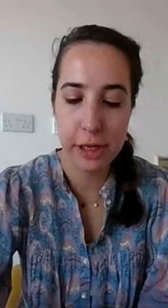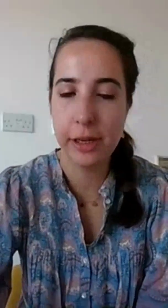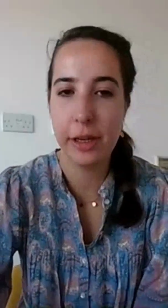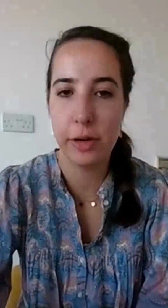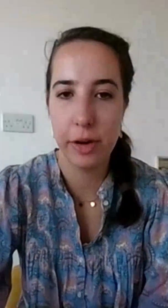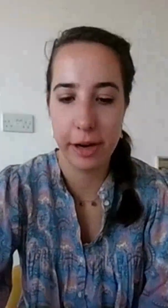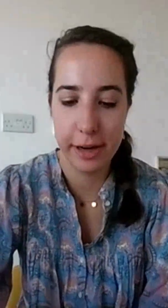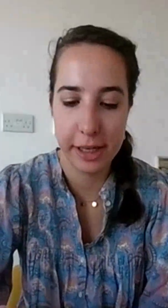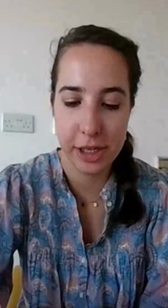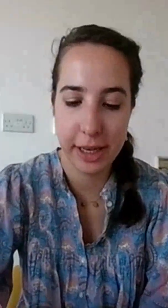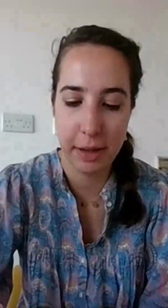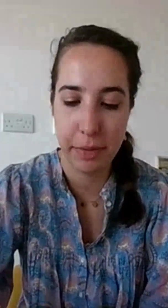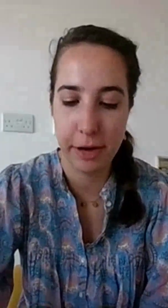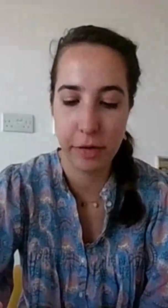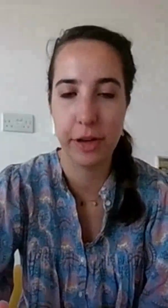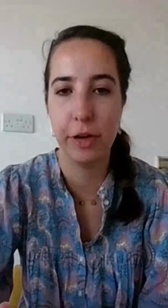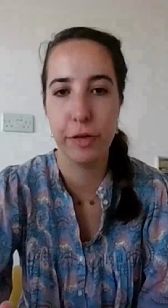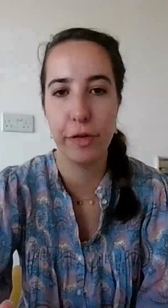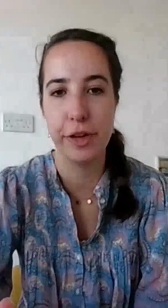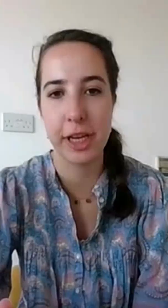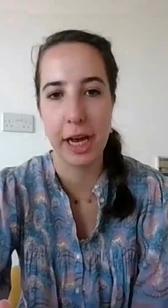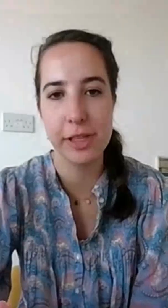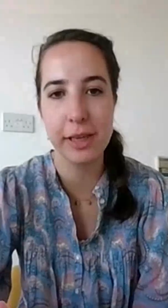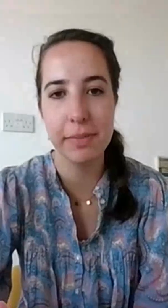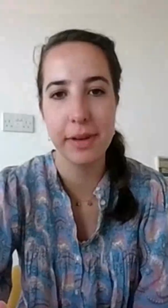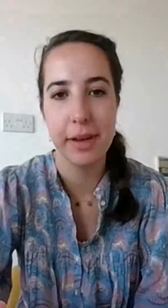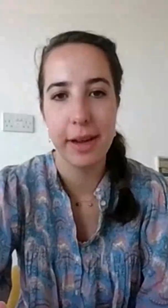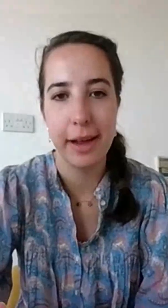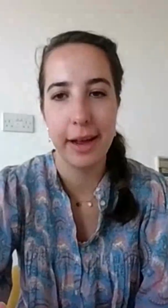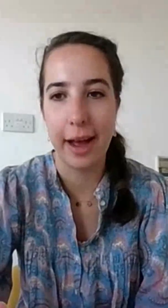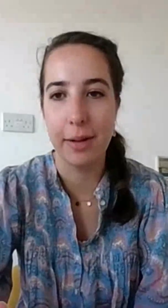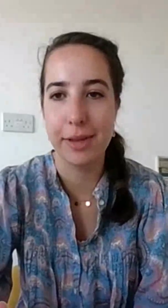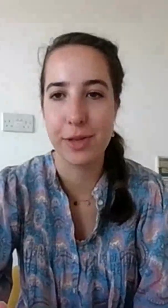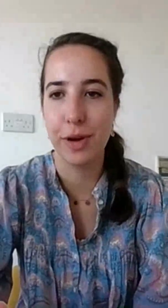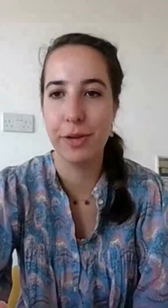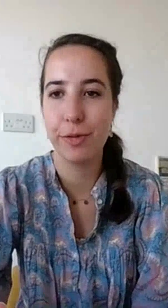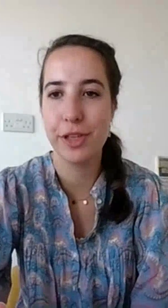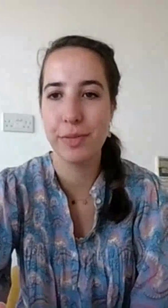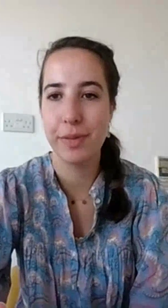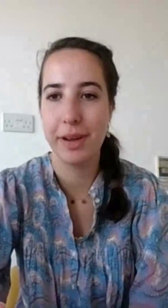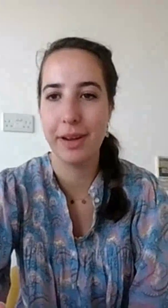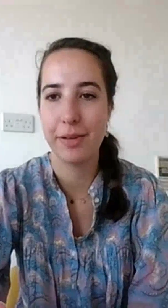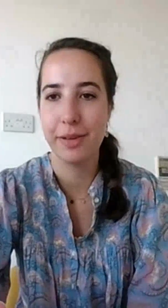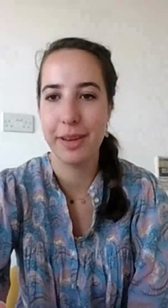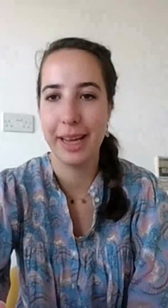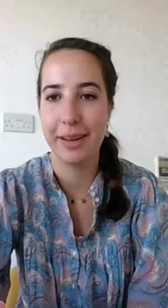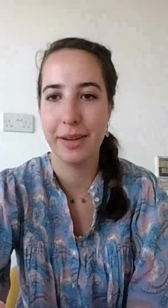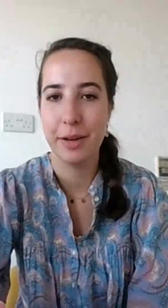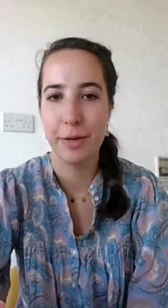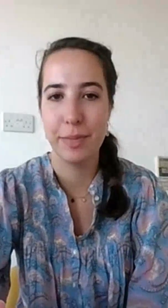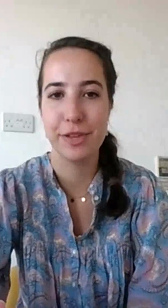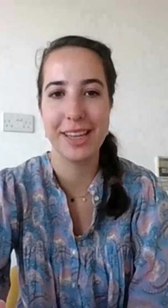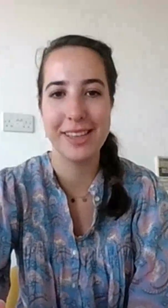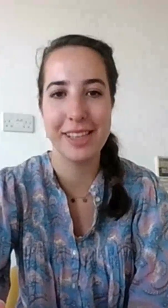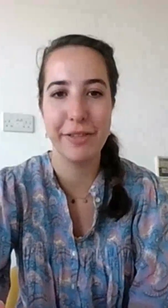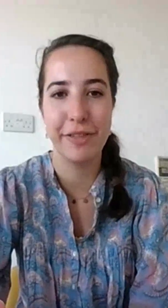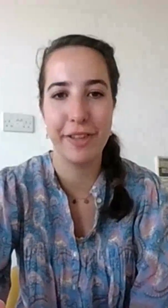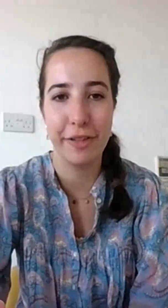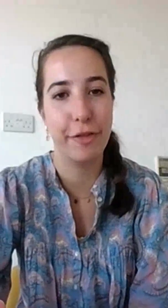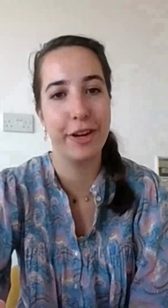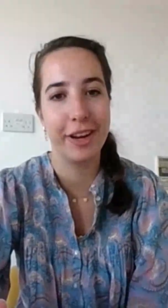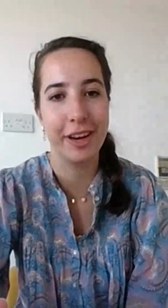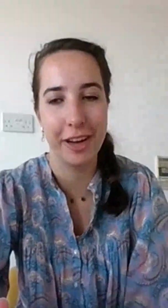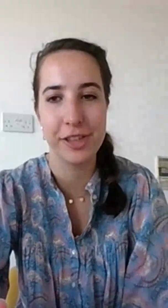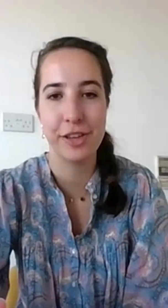your function, you are additionally part of the Your Voice Count team. I'm as well a